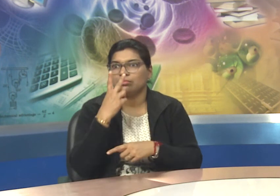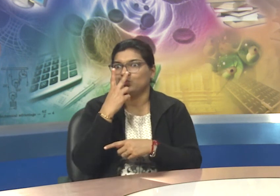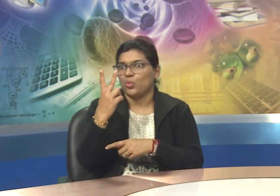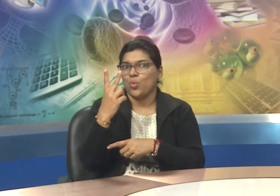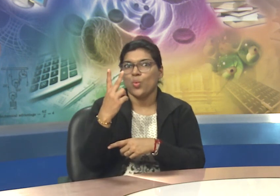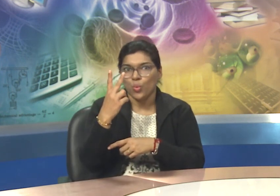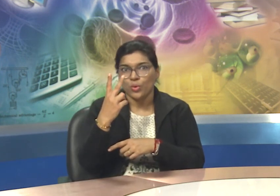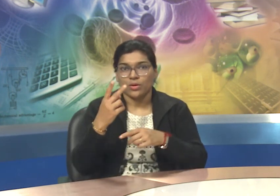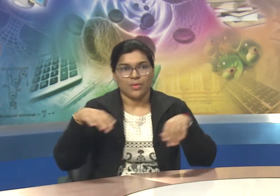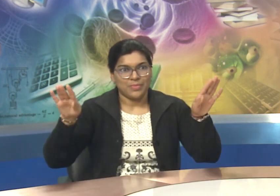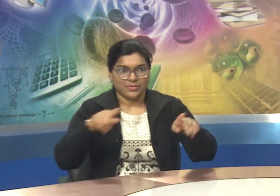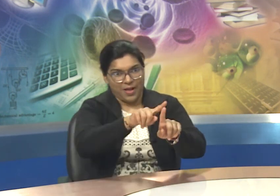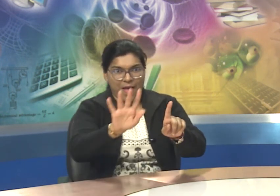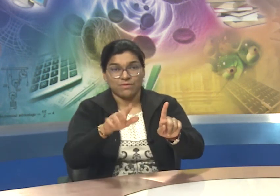it includes birds